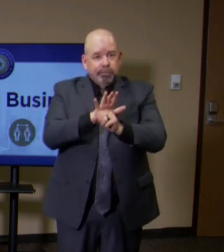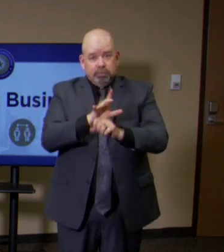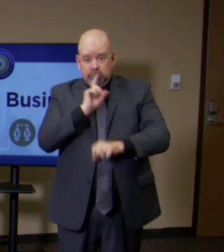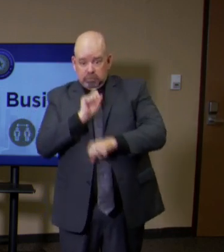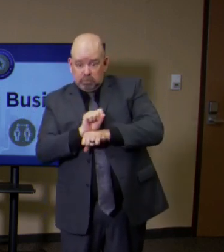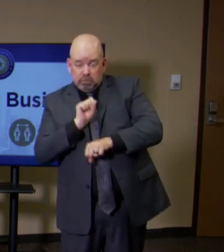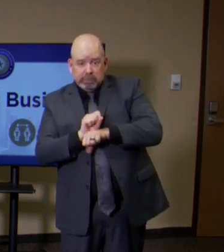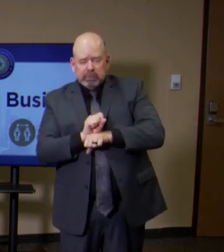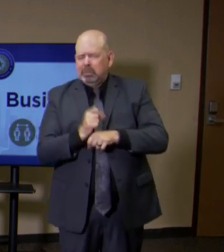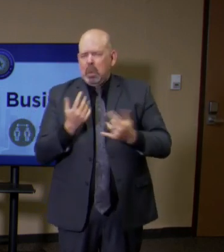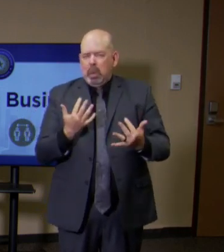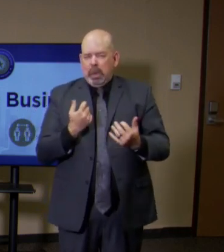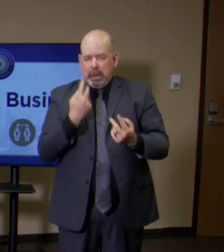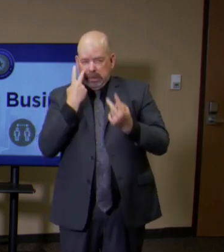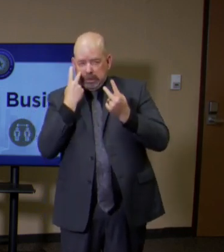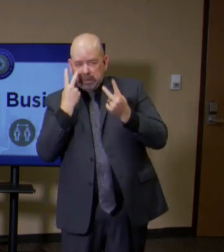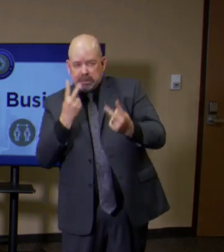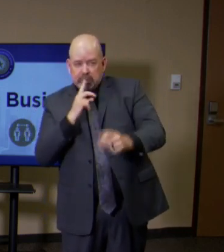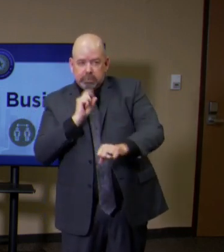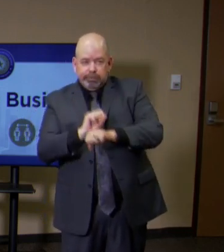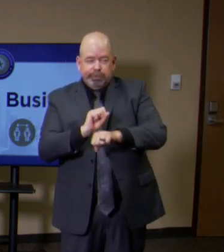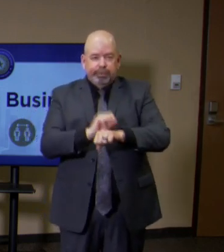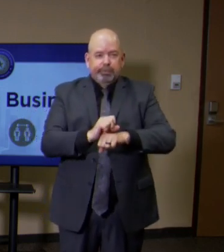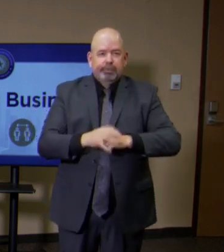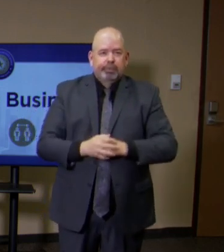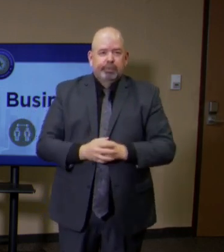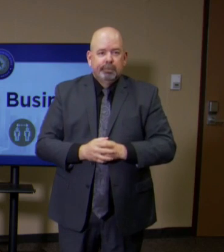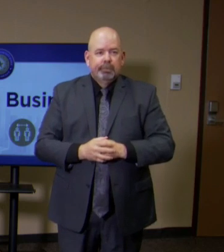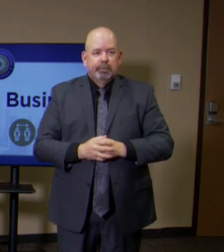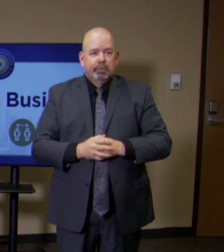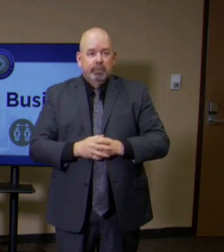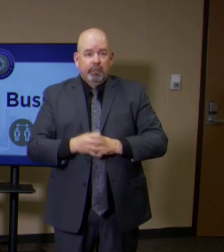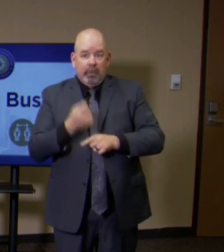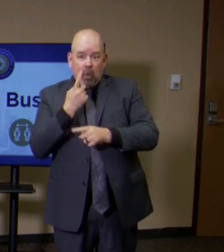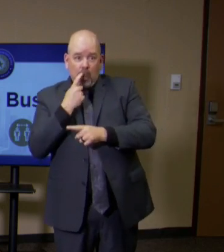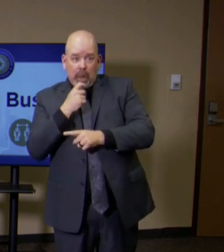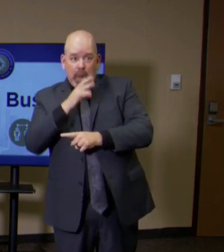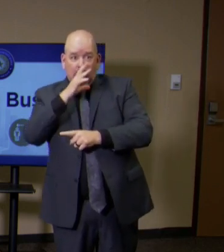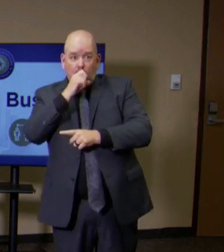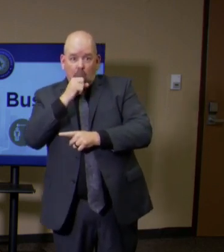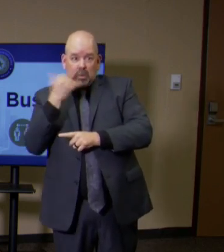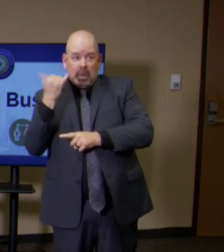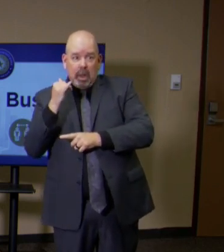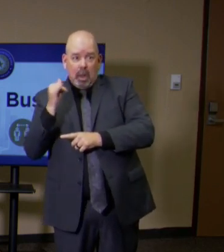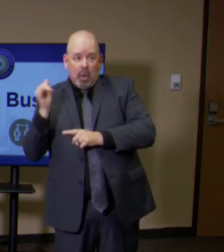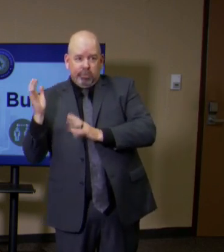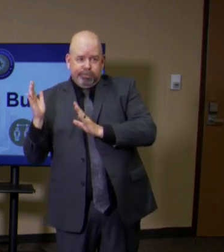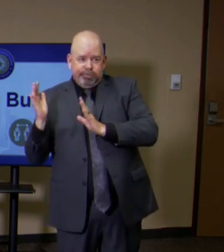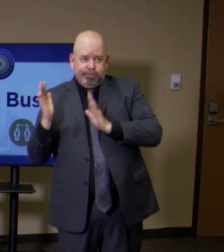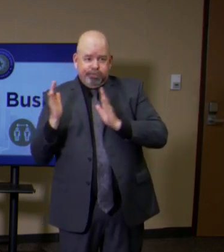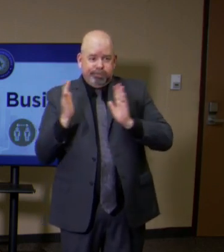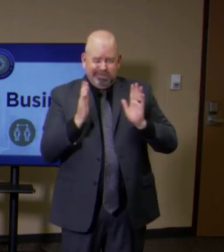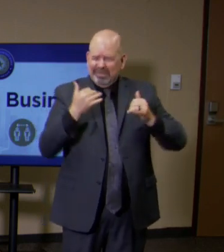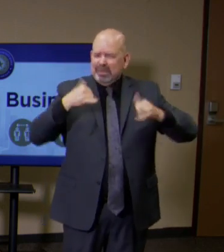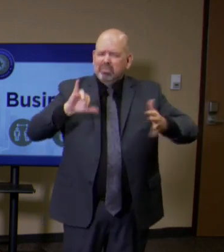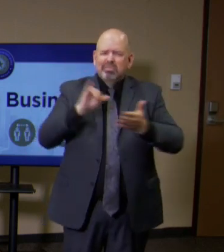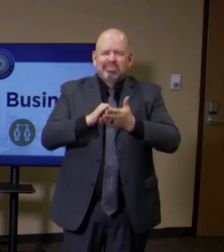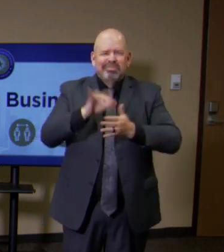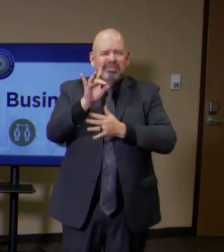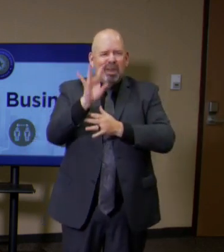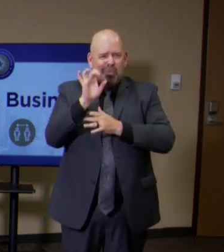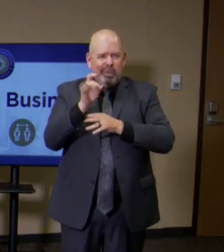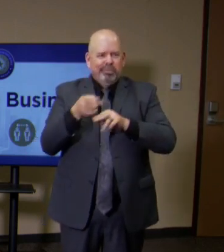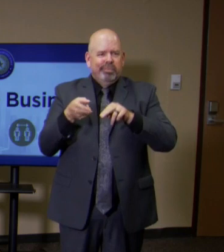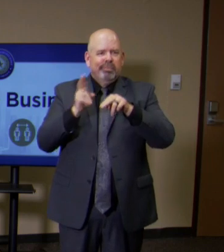cases a day, we'd be back up, in red. And so businesses that the doctor said it was safe to do